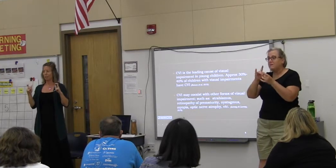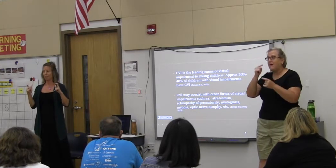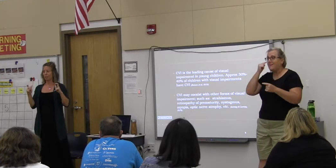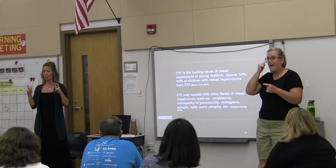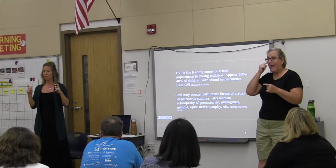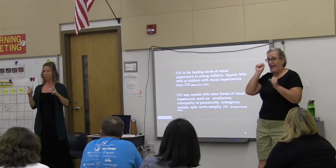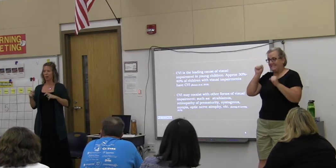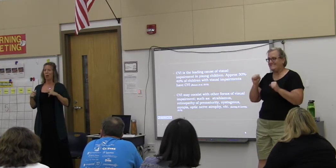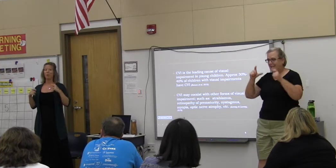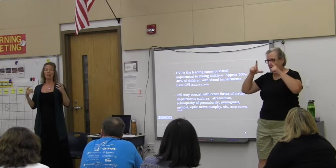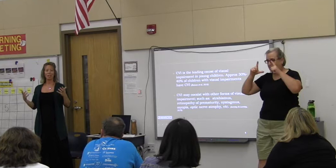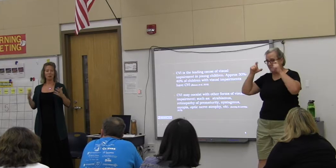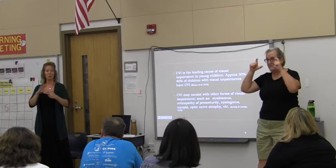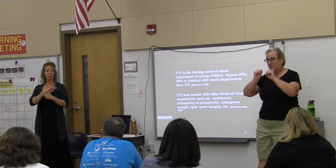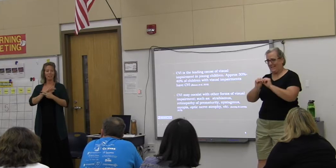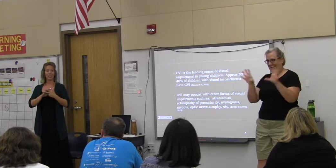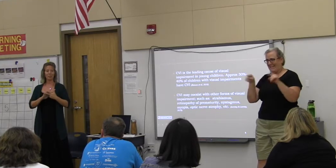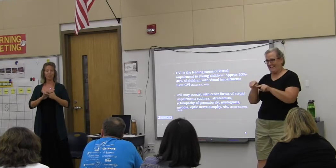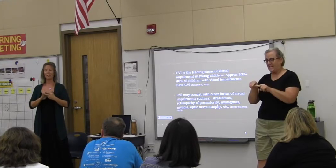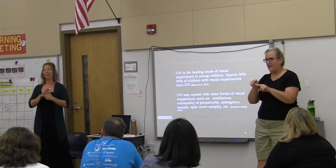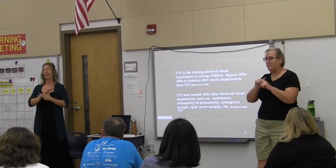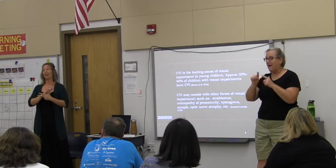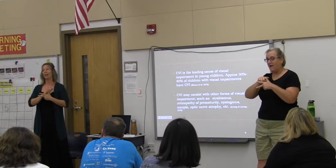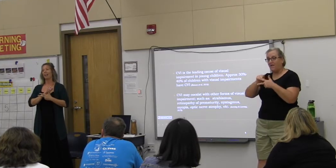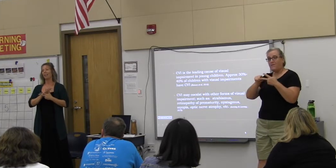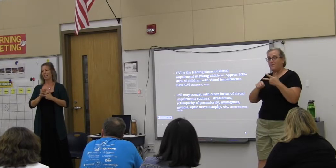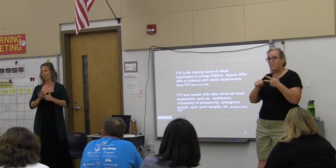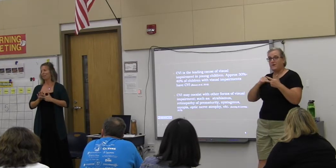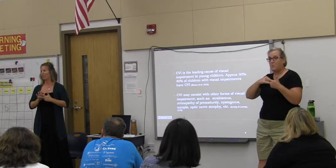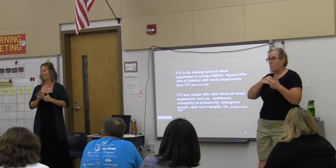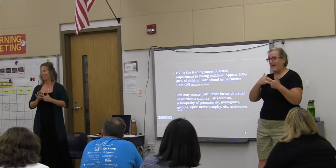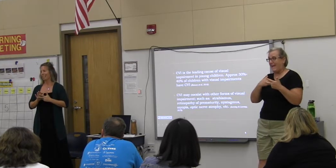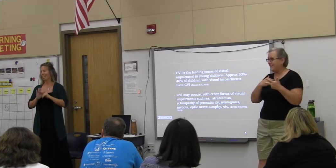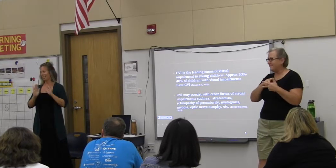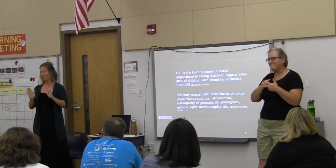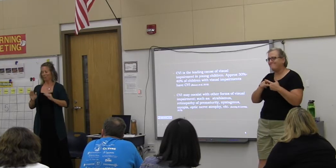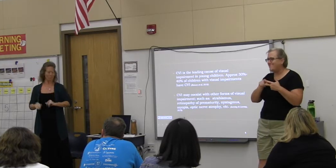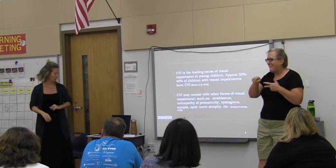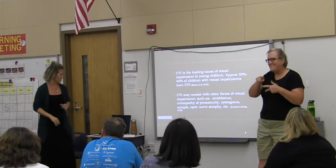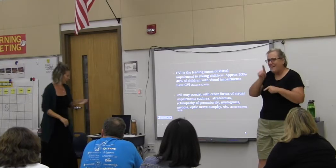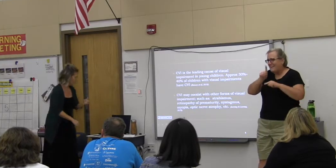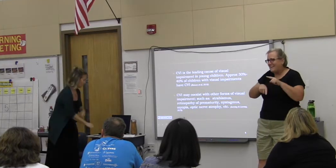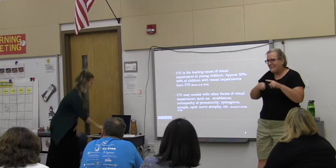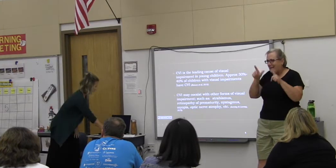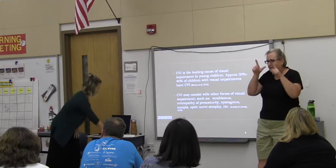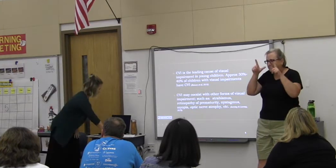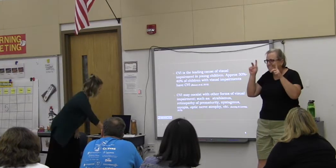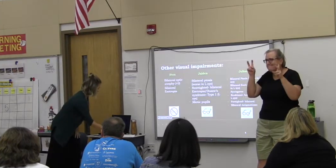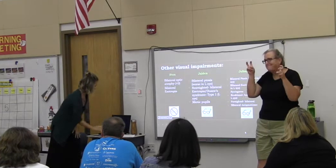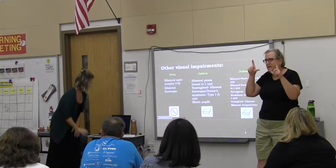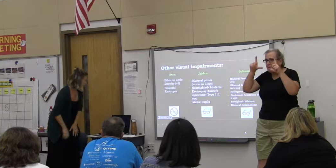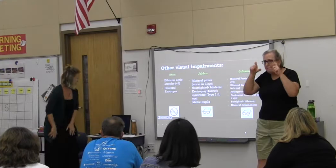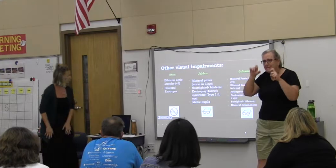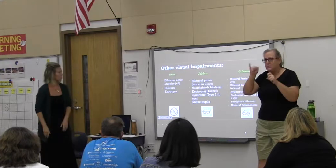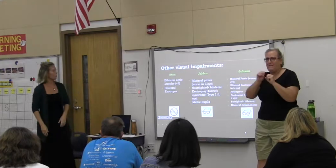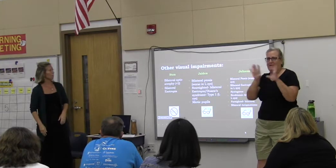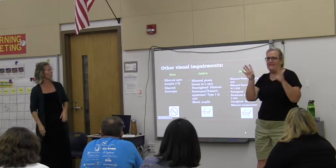take that clear picture? Well, in our 3 kiddos, they're not even great at taking that clear picture. So we'll get into that.